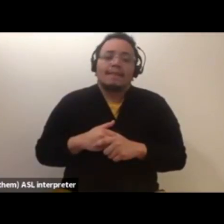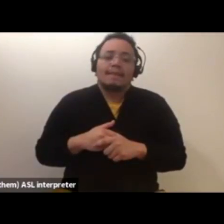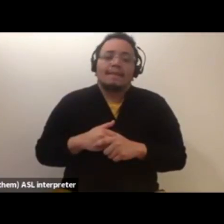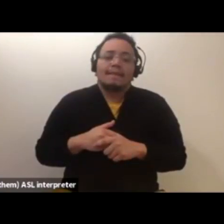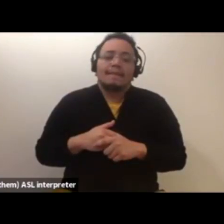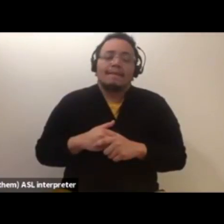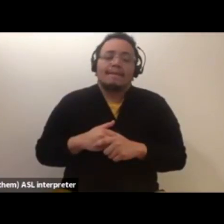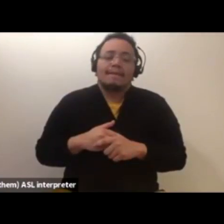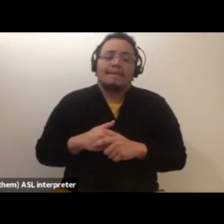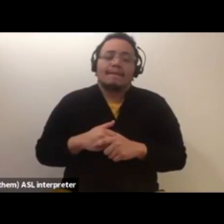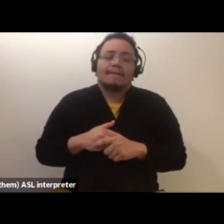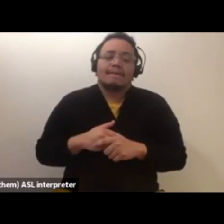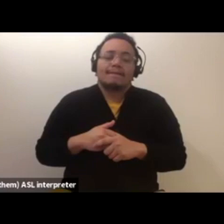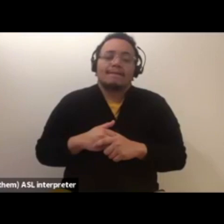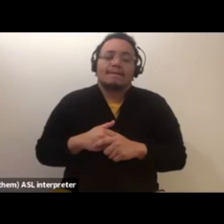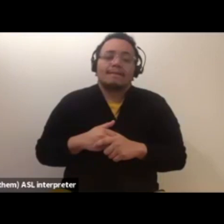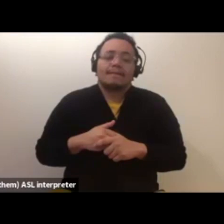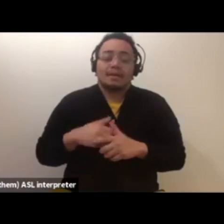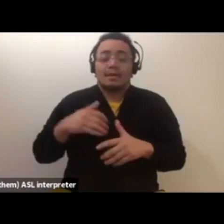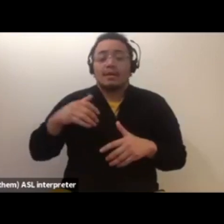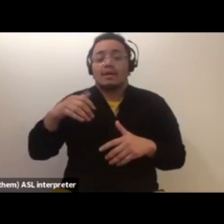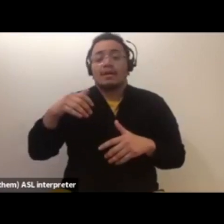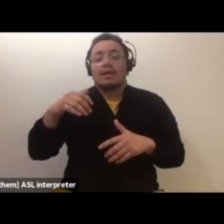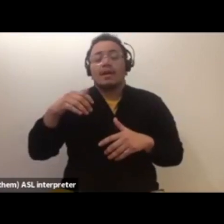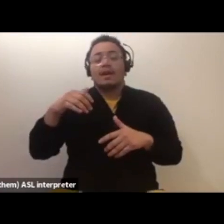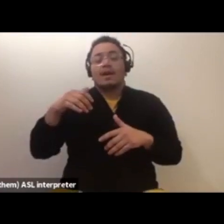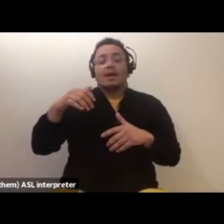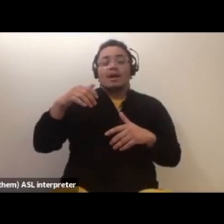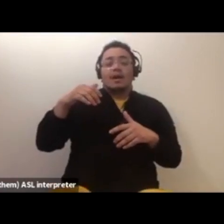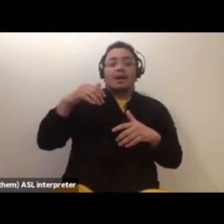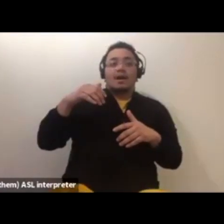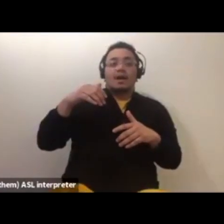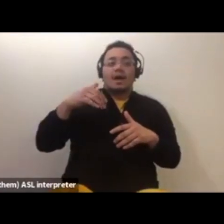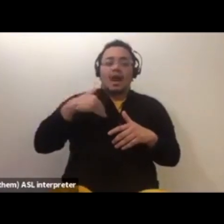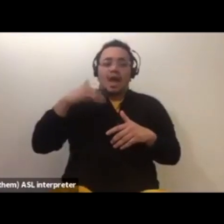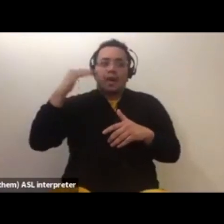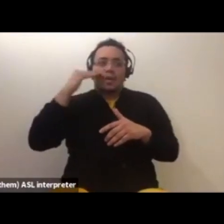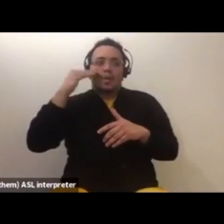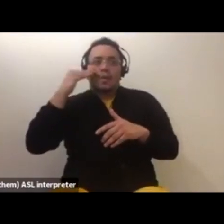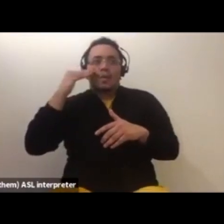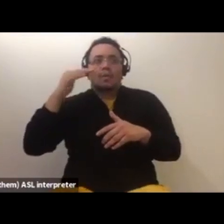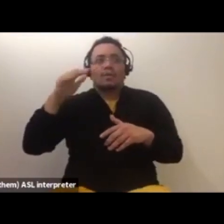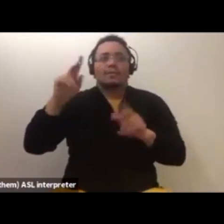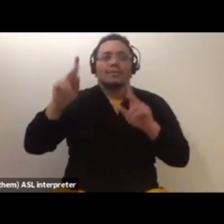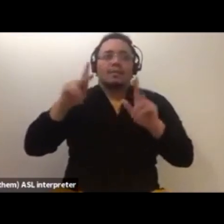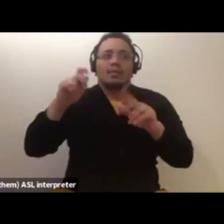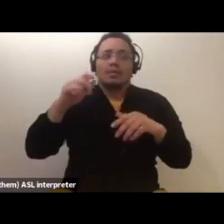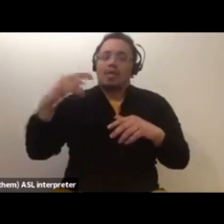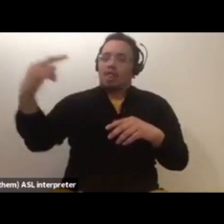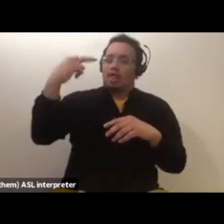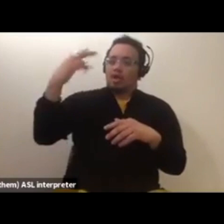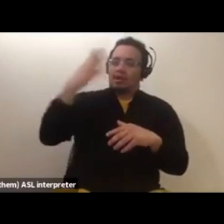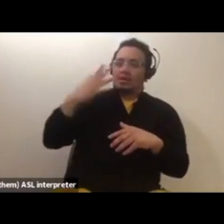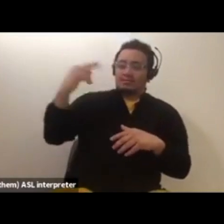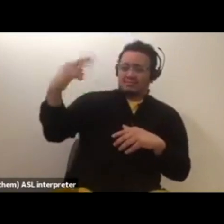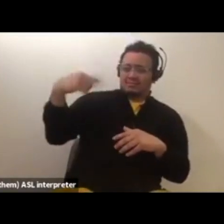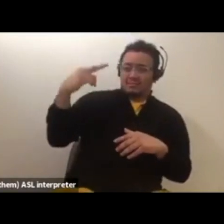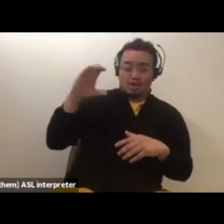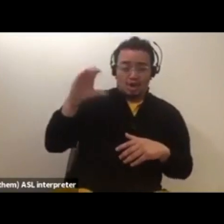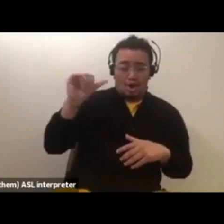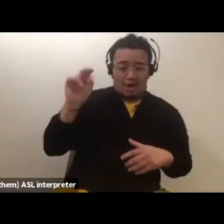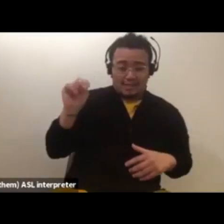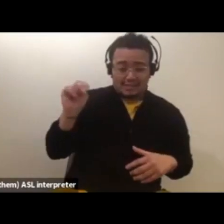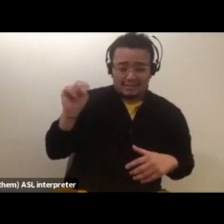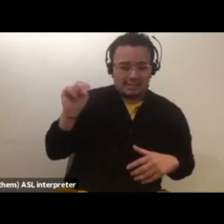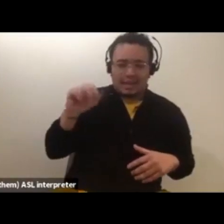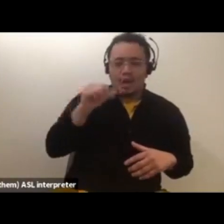you're Carson, you know? And I know my name gets me in certain doors. But the reality is, I can tell when people look at me